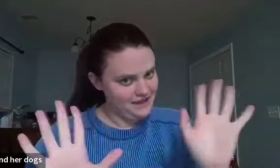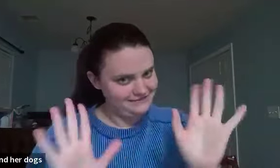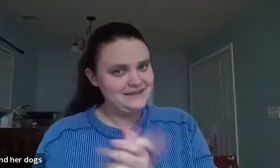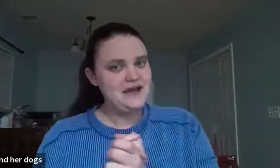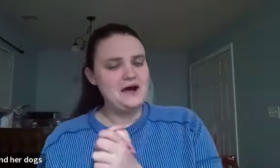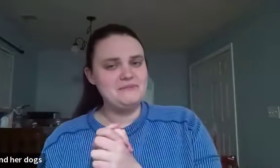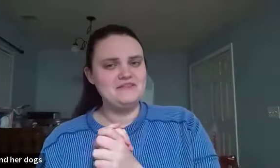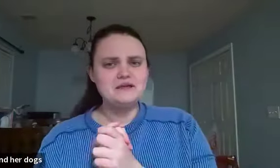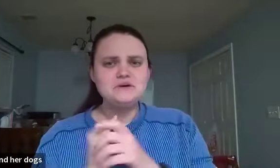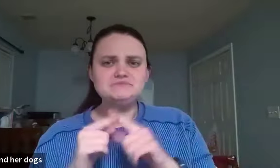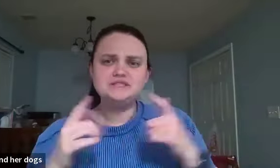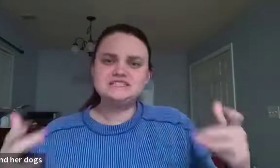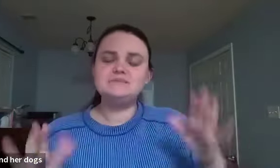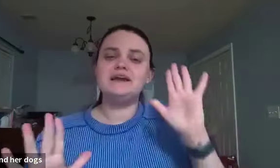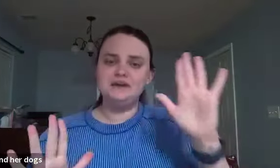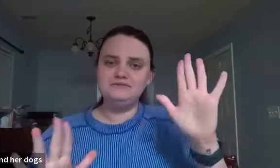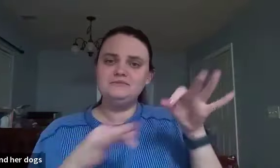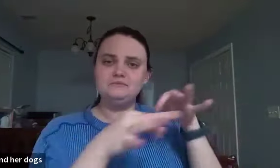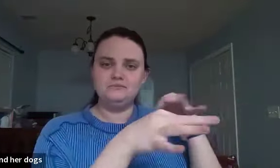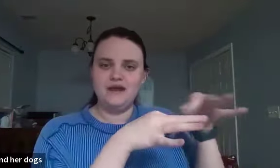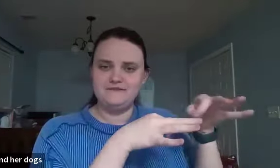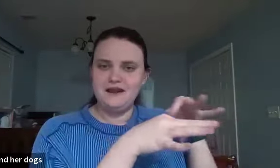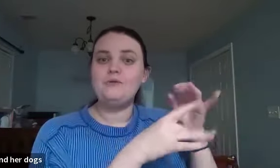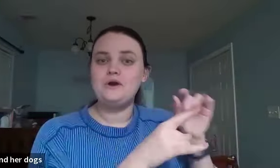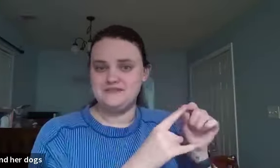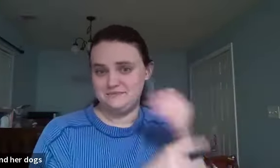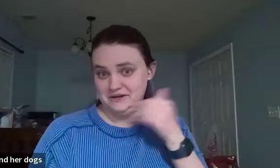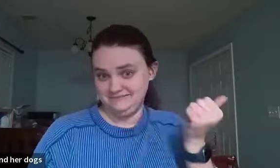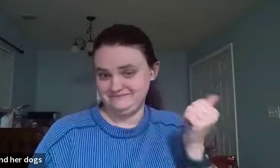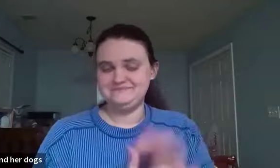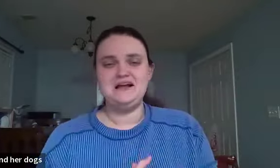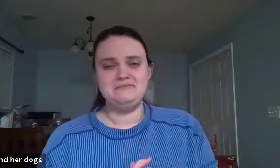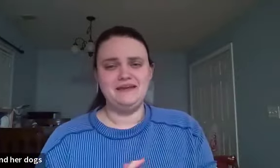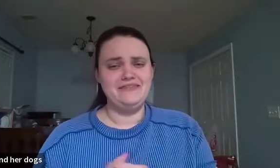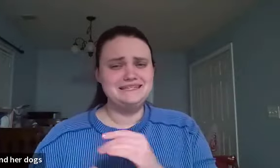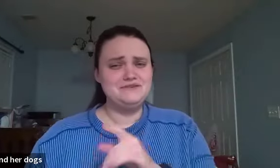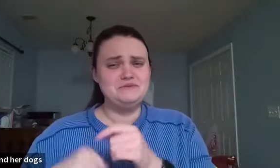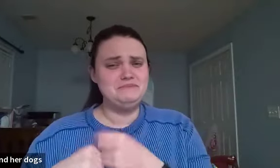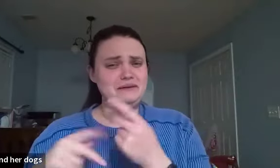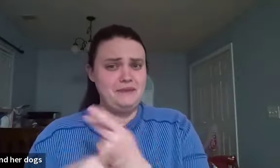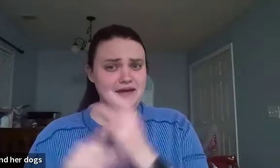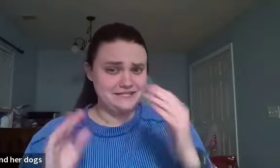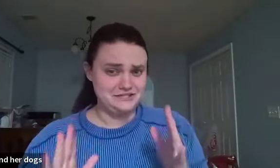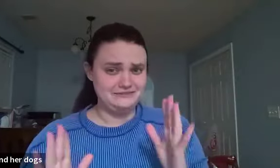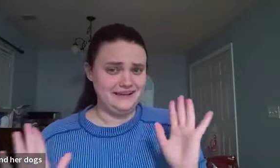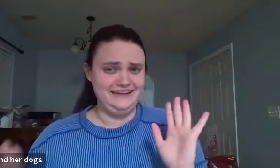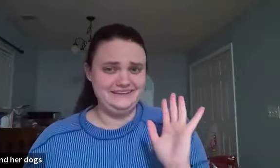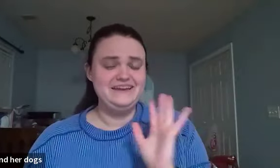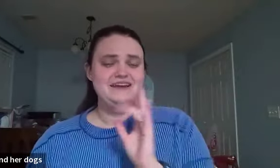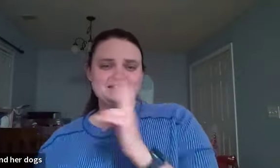okay. And they're like, but she's and I'm like, I know, we gotta figure out how to word this better. And that's even with me being a math teacher, like, because